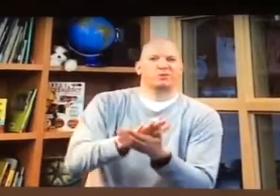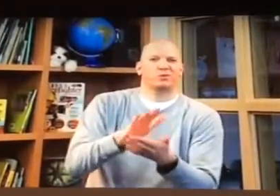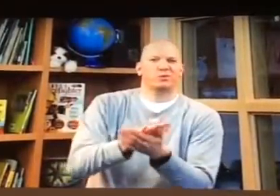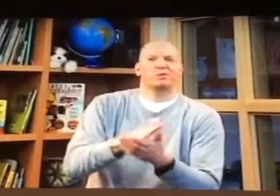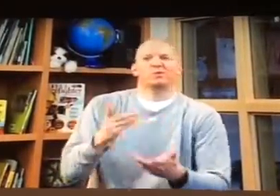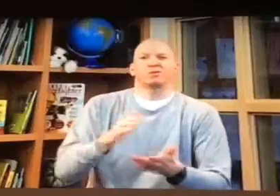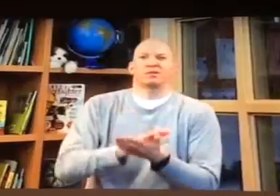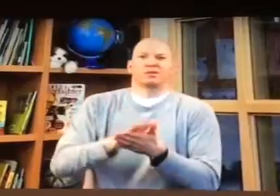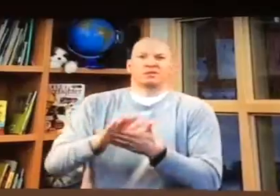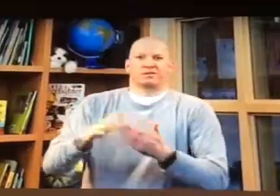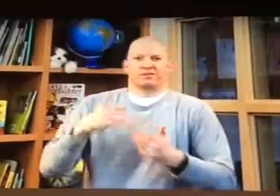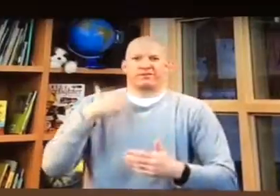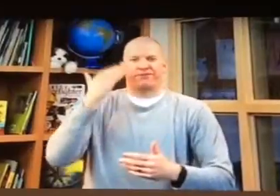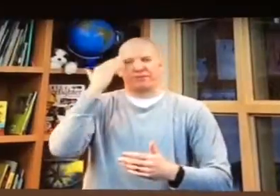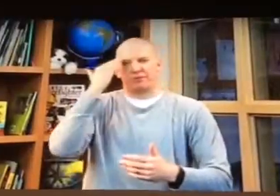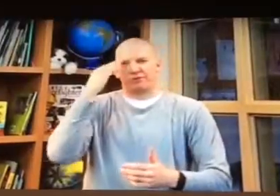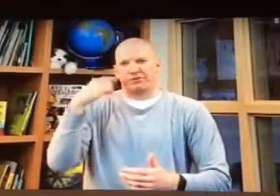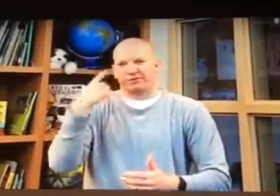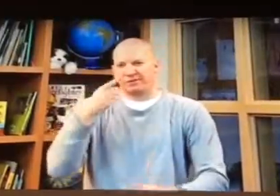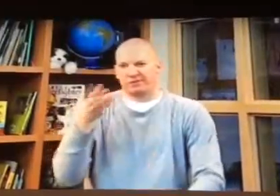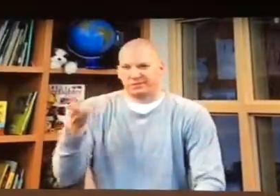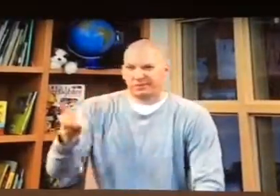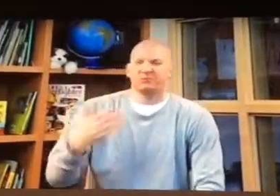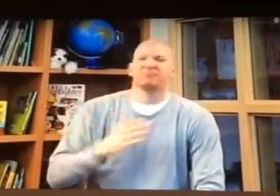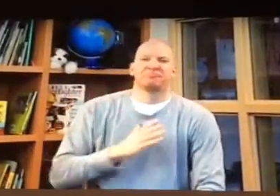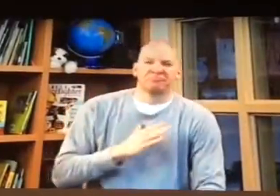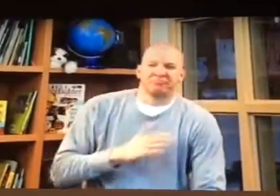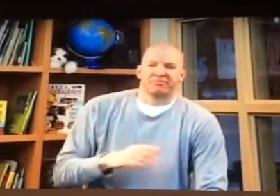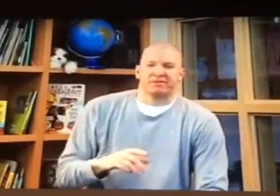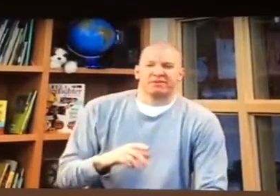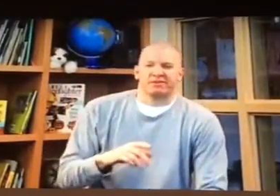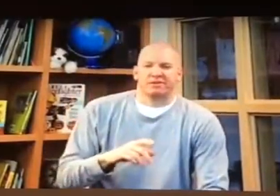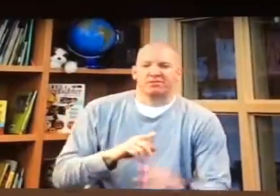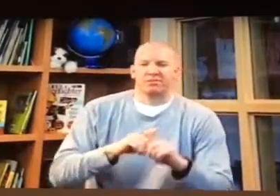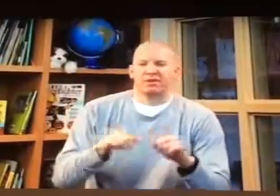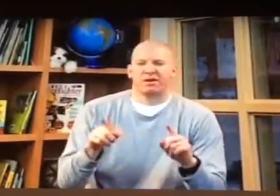and which was nice for me. I had familiar faces there.